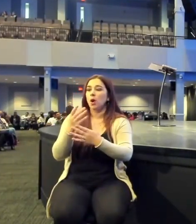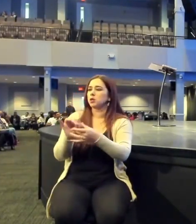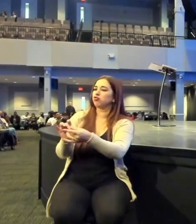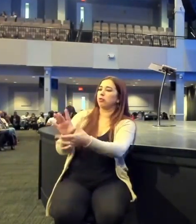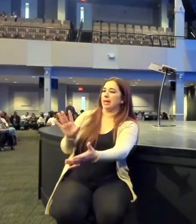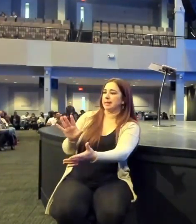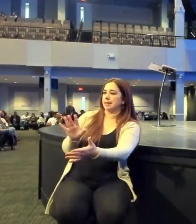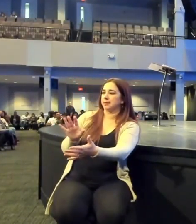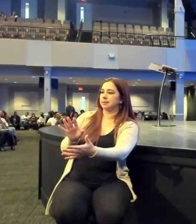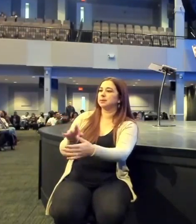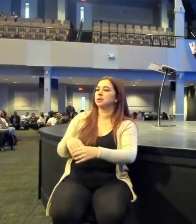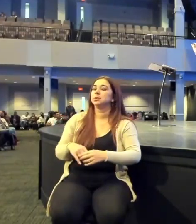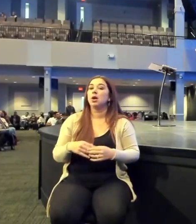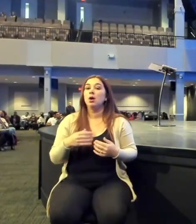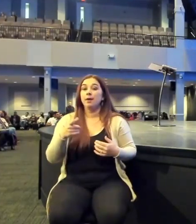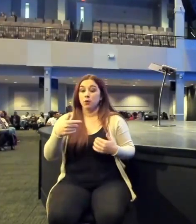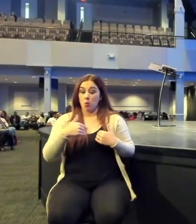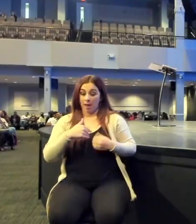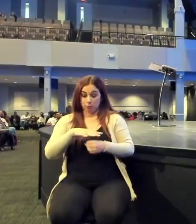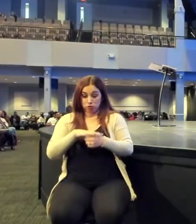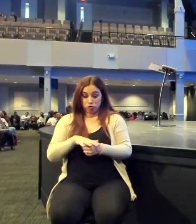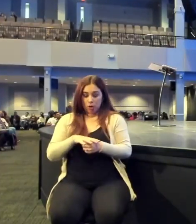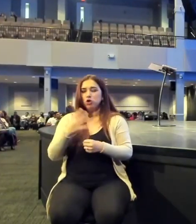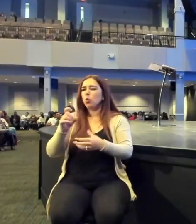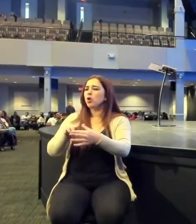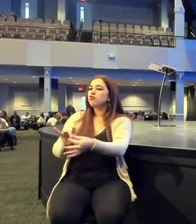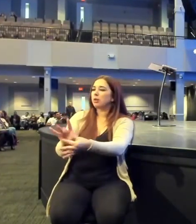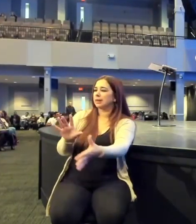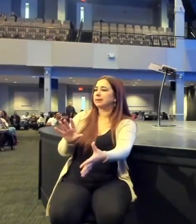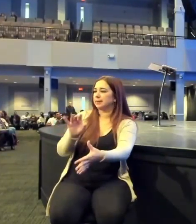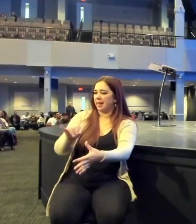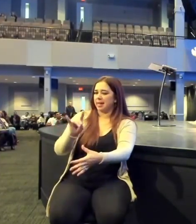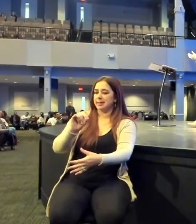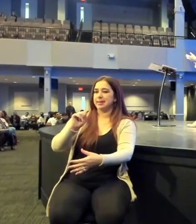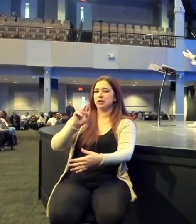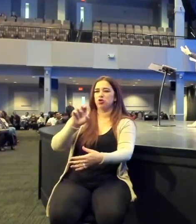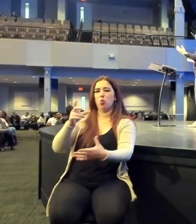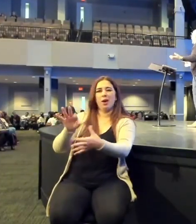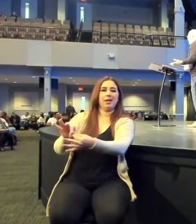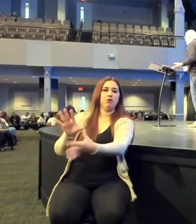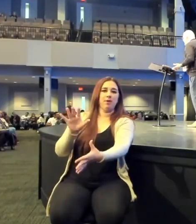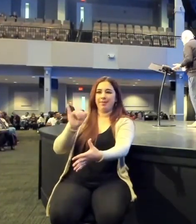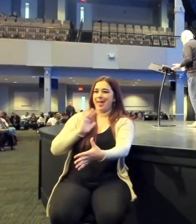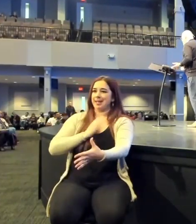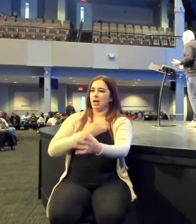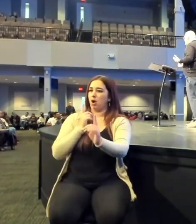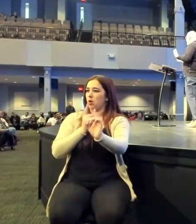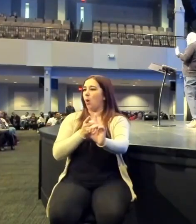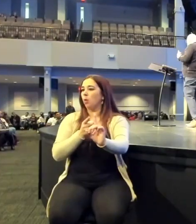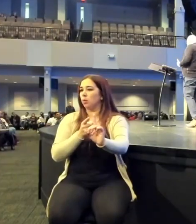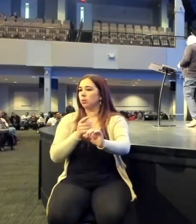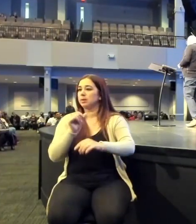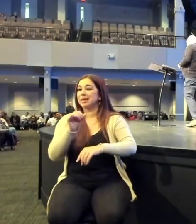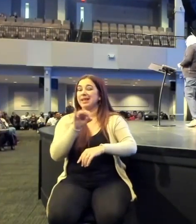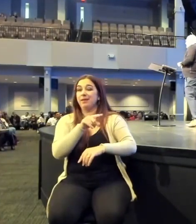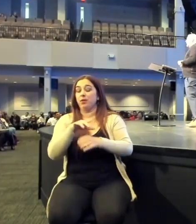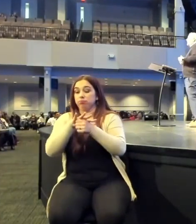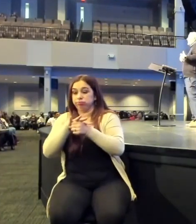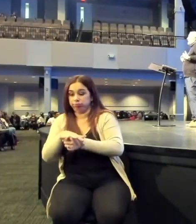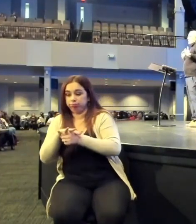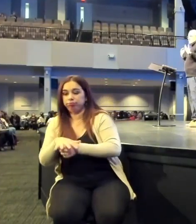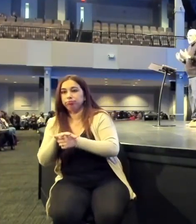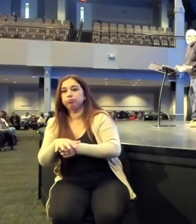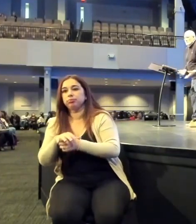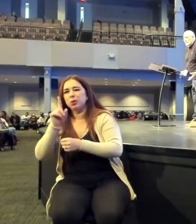So releasing stress is the effect. Releasing distress is the objective. That's what we want to do. Because if you're distressed, you